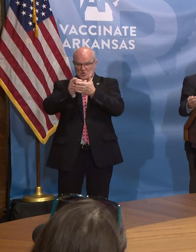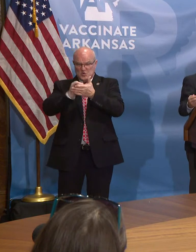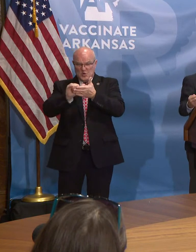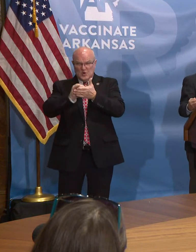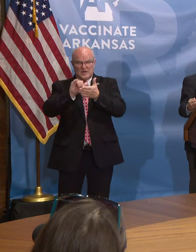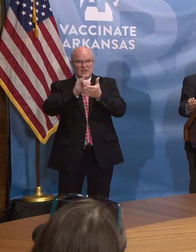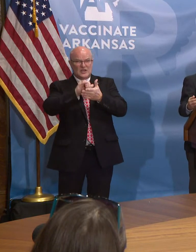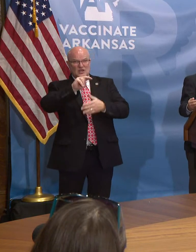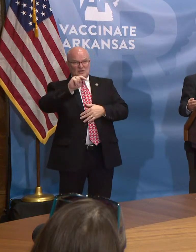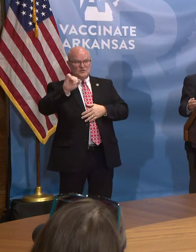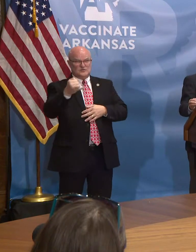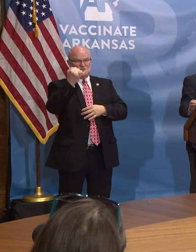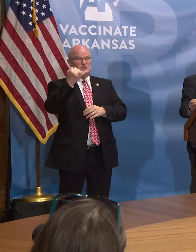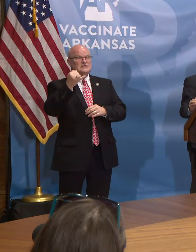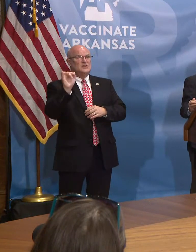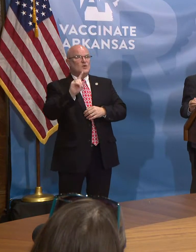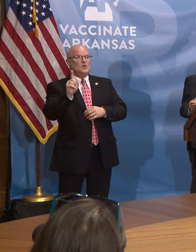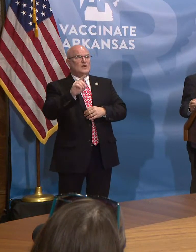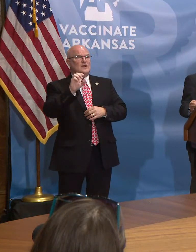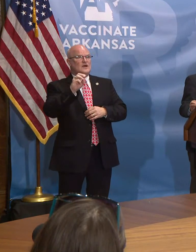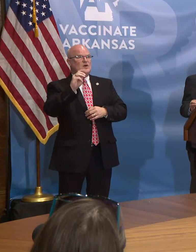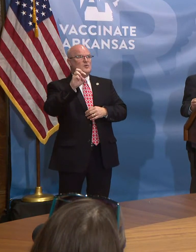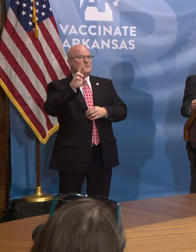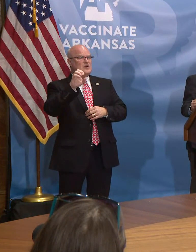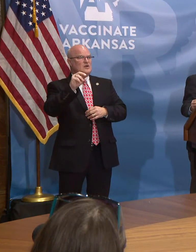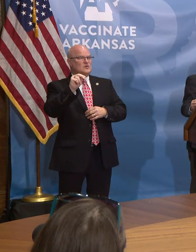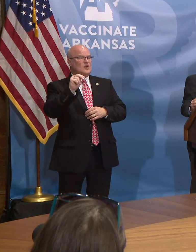Jersey, where this Omicron